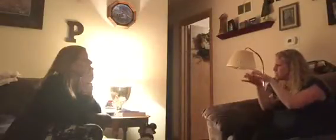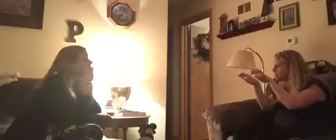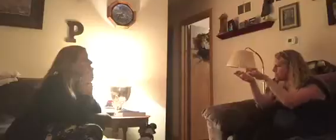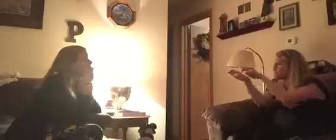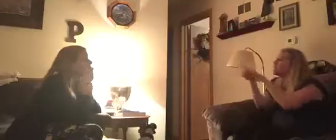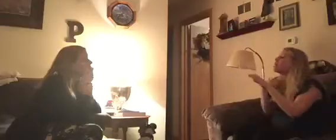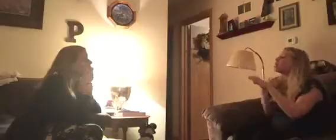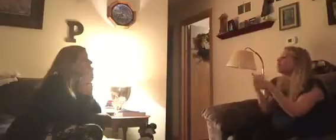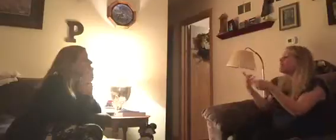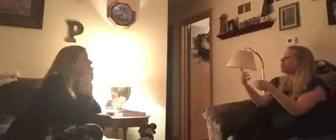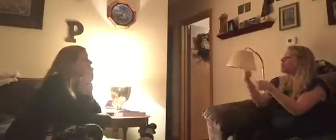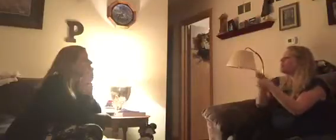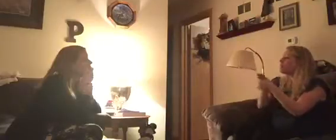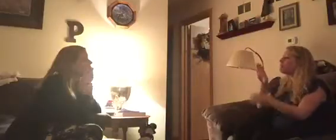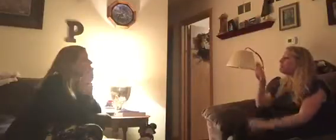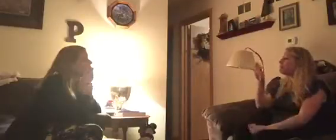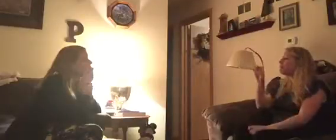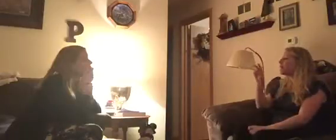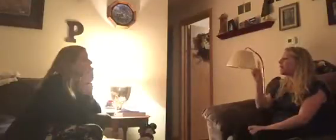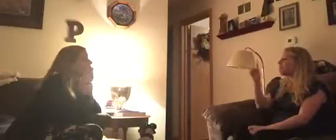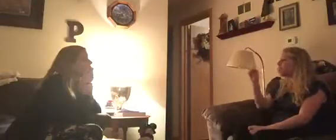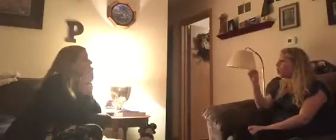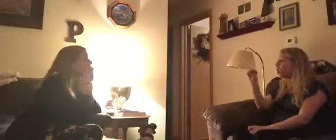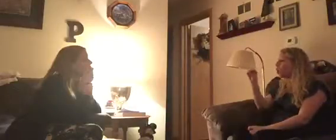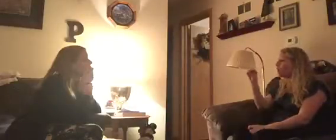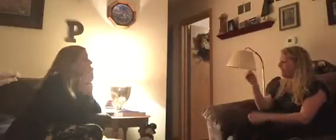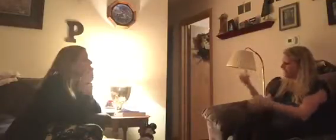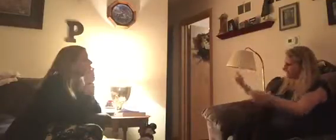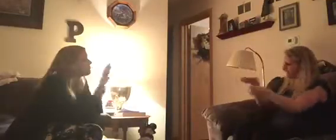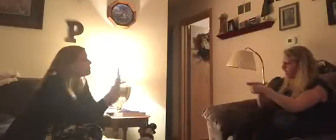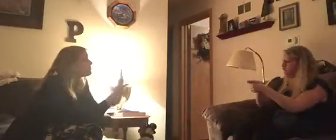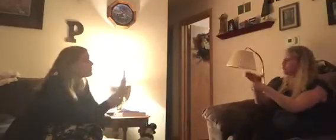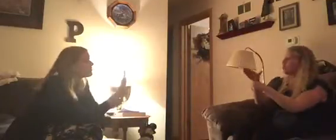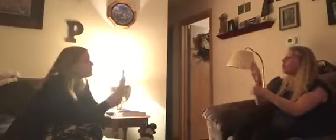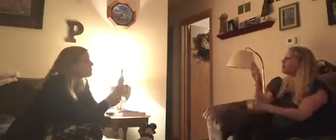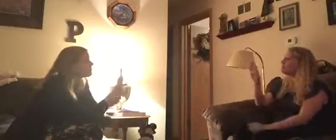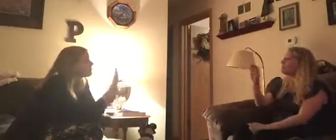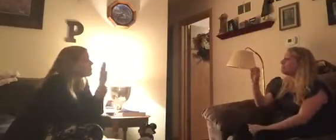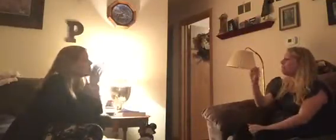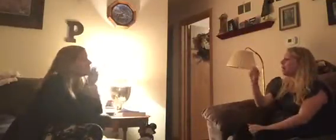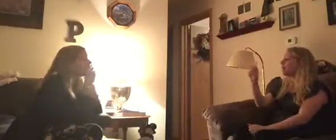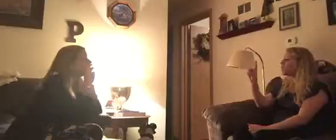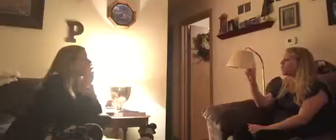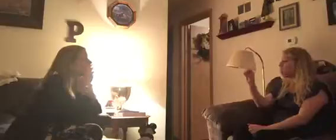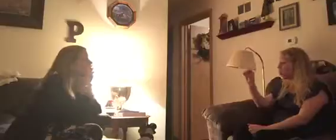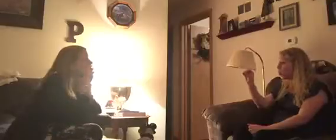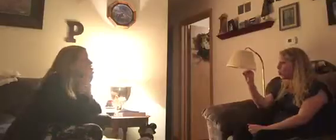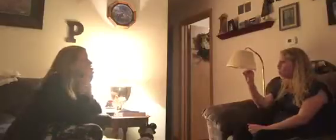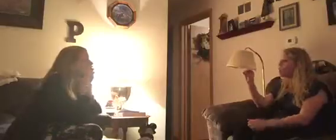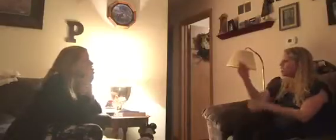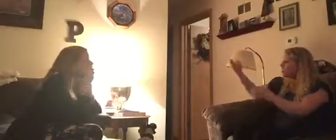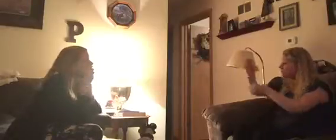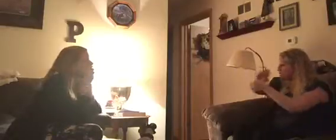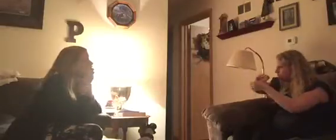that. And then once that's done, then you paint it and get it to match the car.